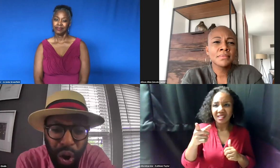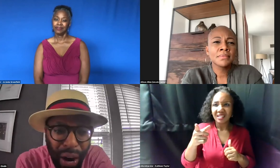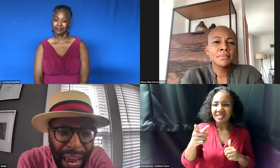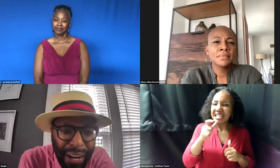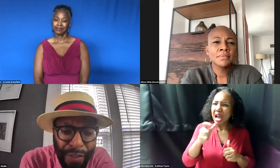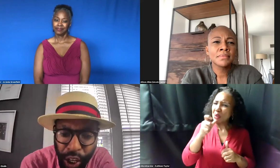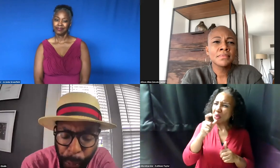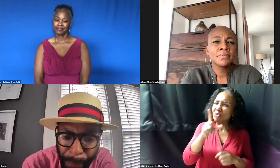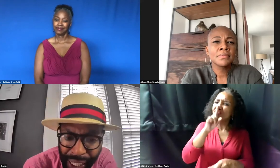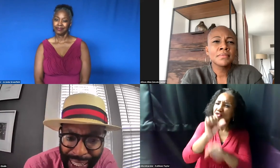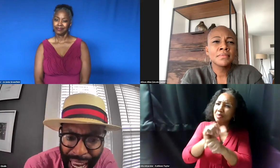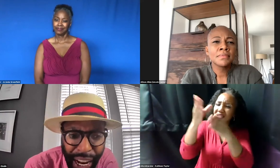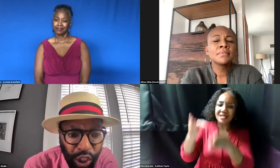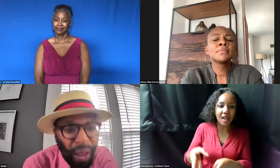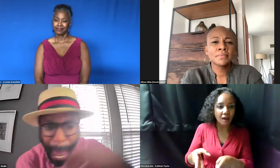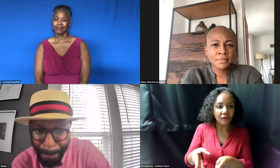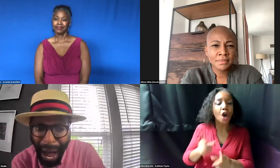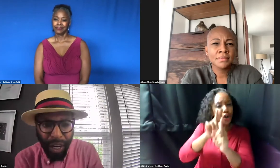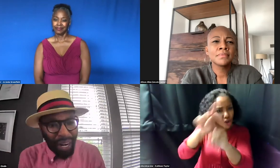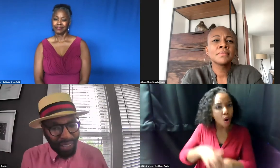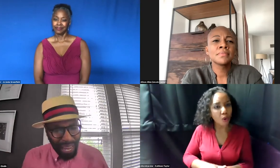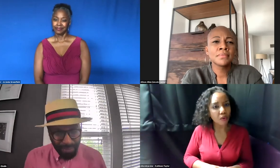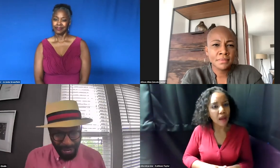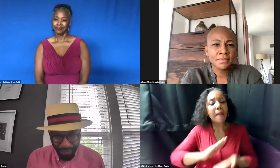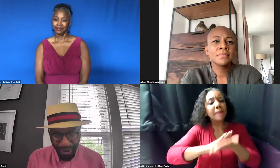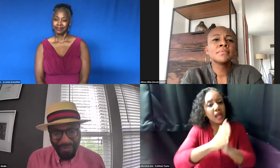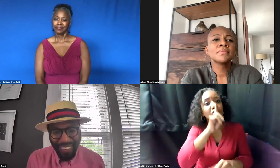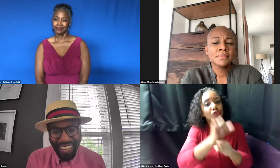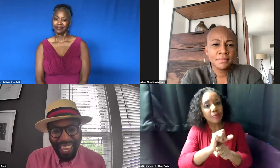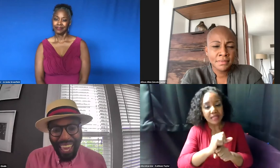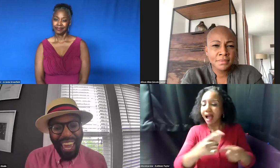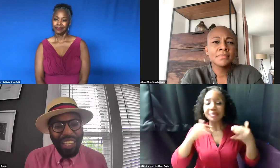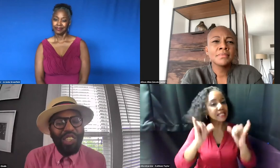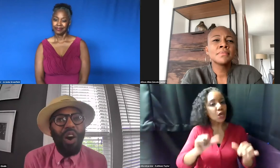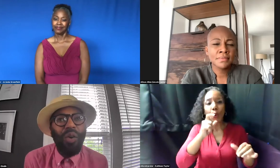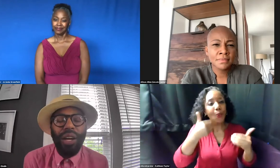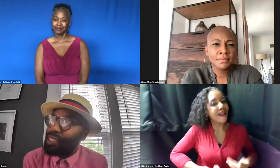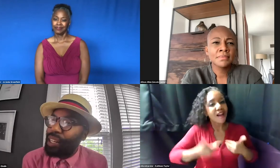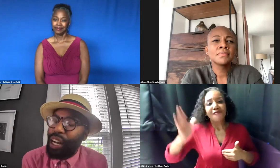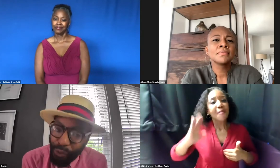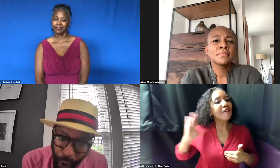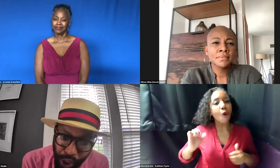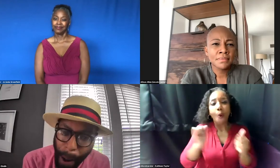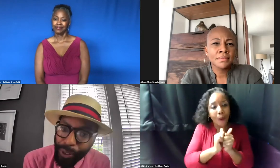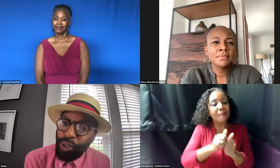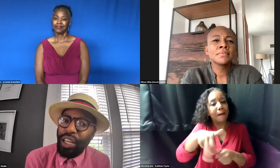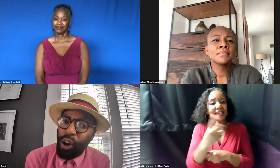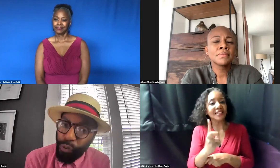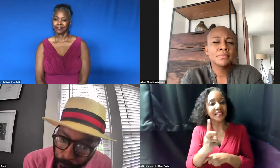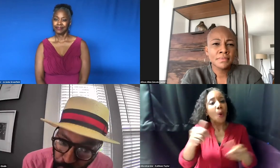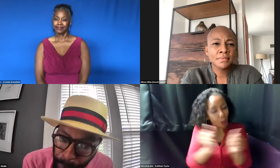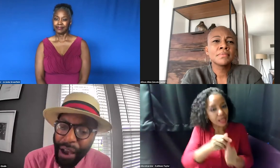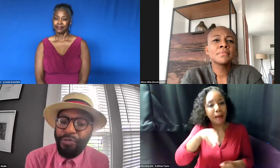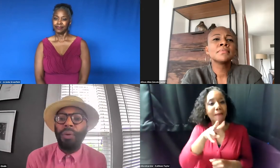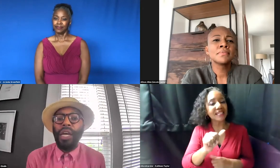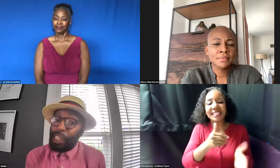well, you go ahead and follow your purpose and get that credential and model what it looks like to be different. Mm-hmm. And so, listen, it affords you opportunity. It